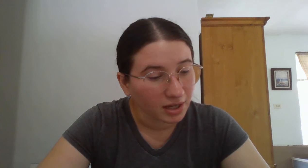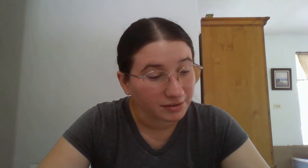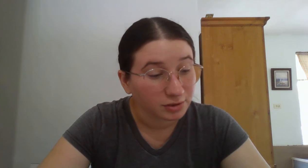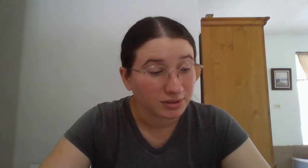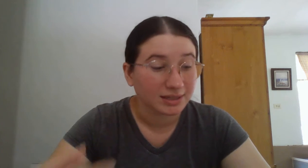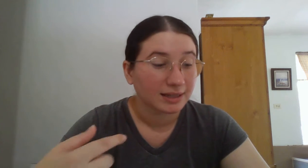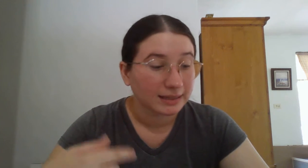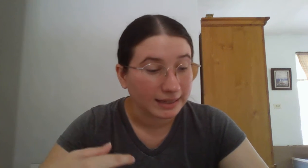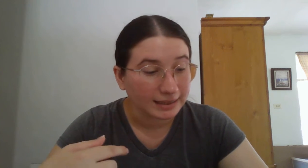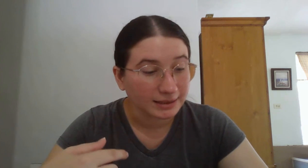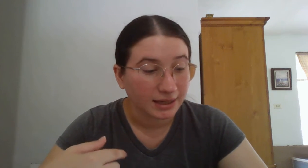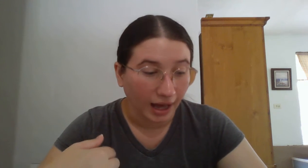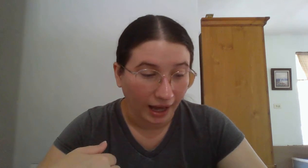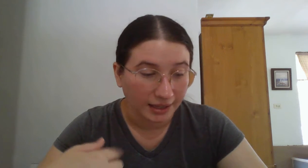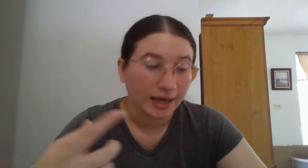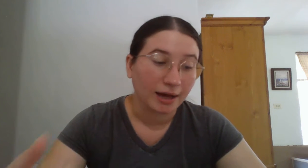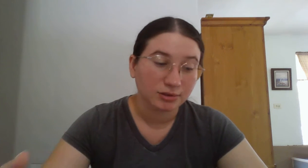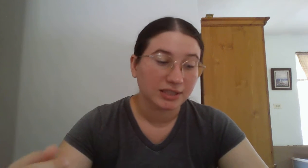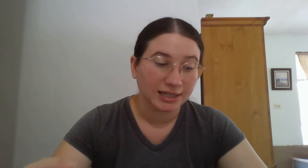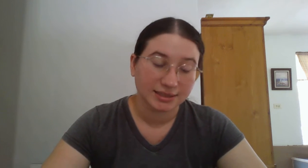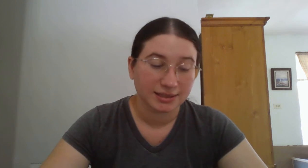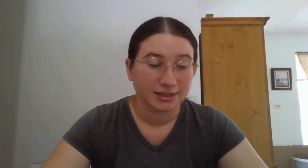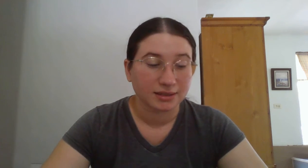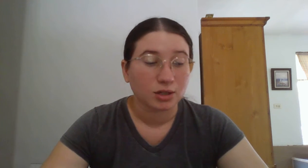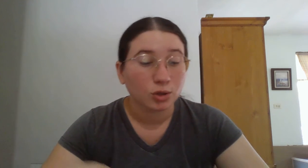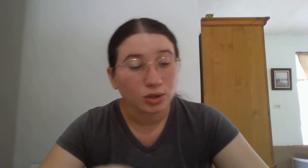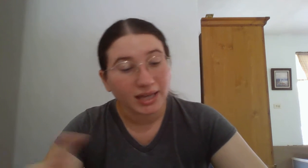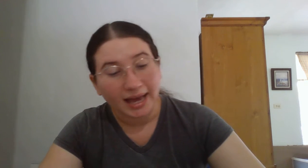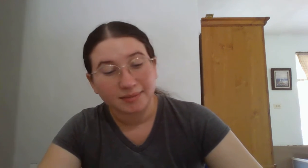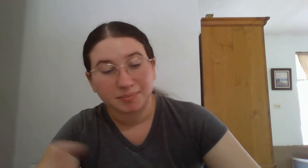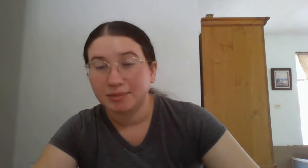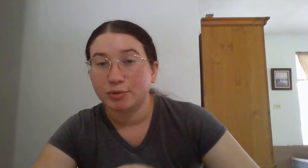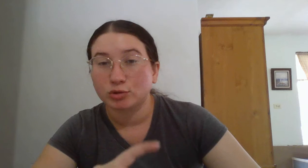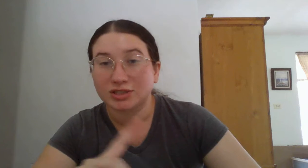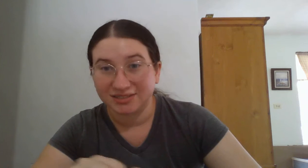have this one, like I, outside sit, look at people